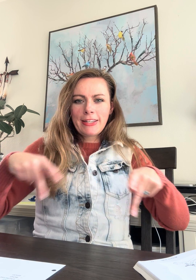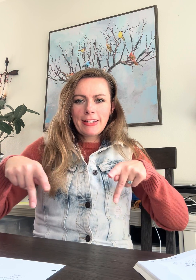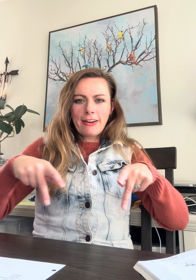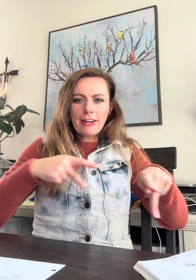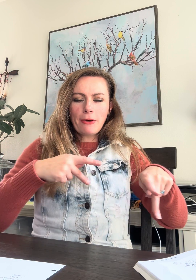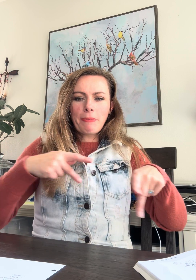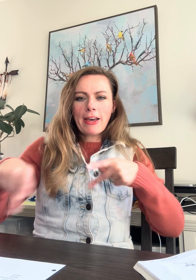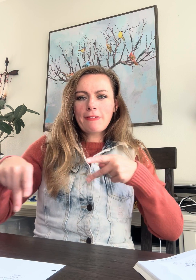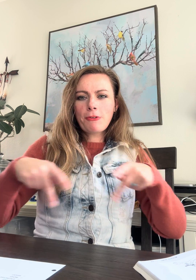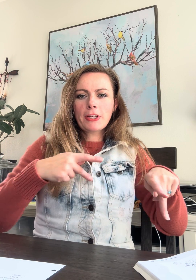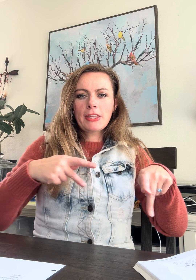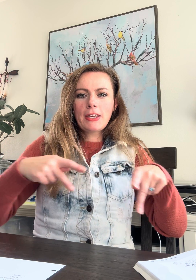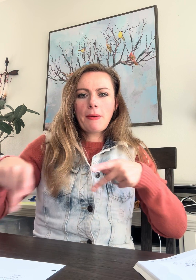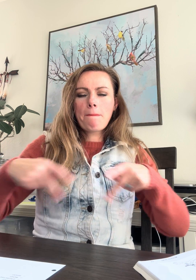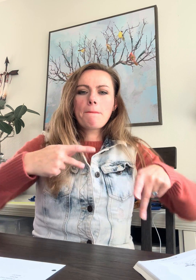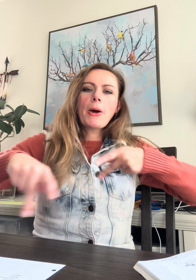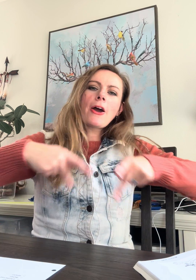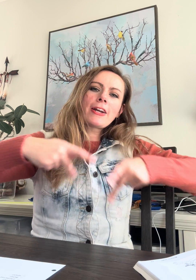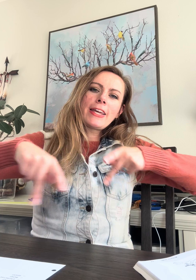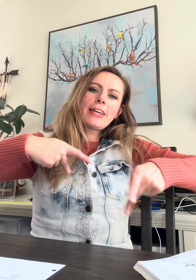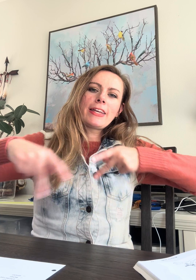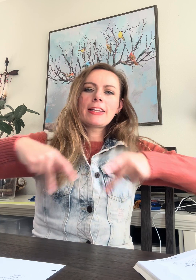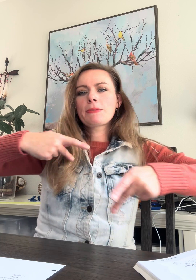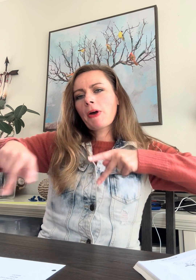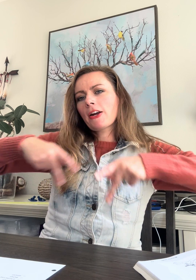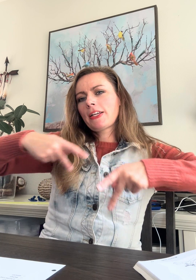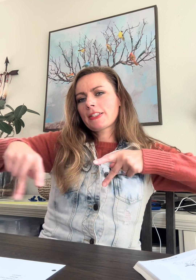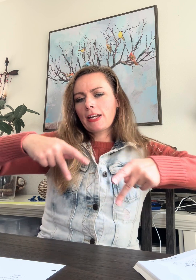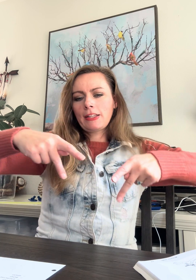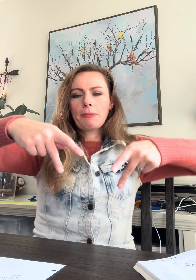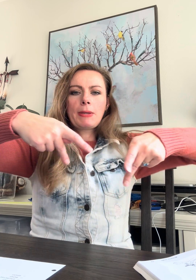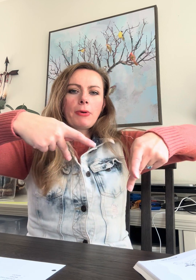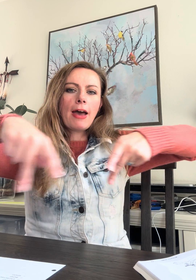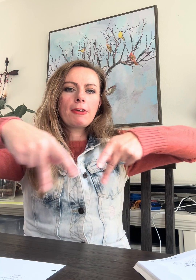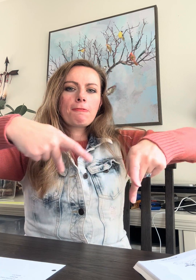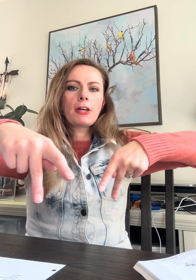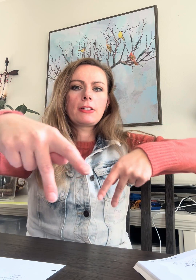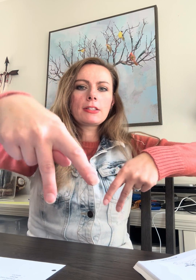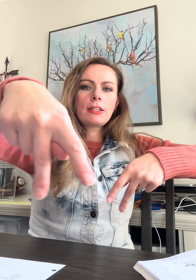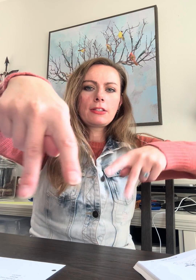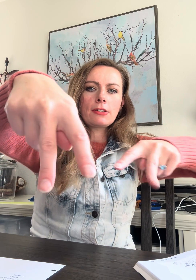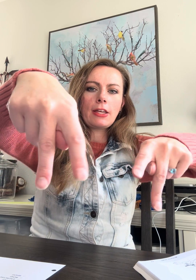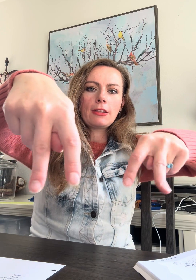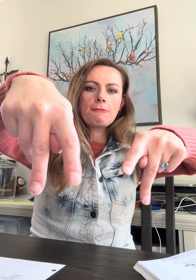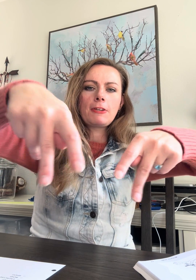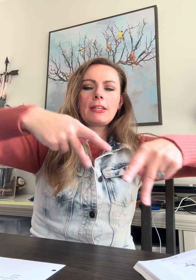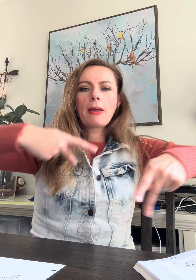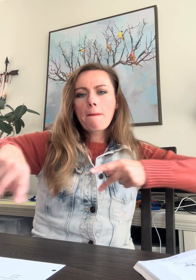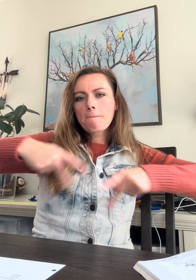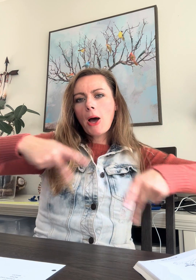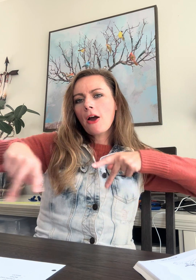All right, go back and forth. Party, let's party. It's kind of like people having fun. See, these are like their feet.